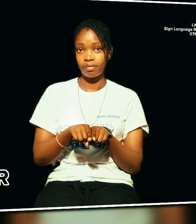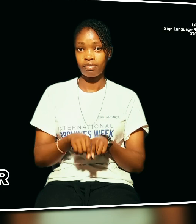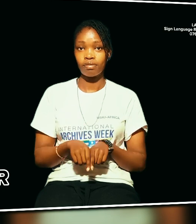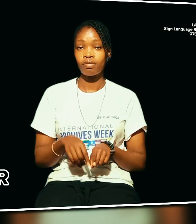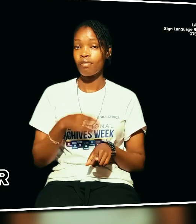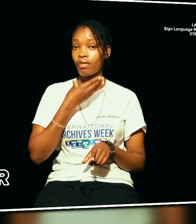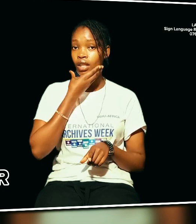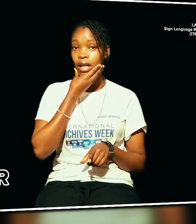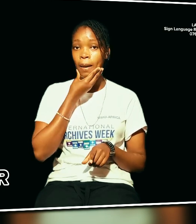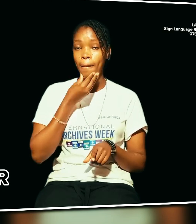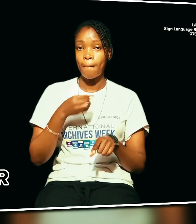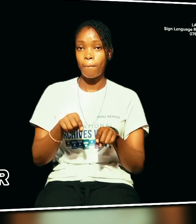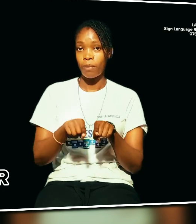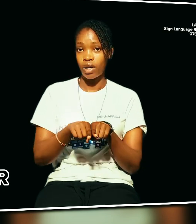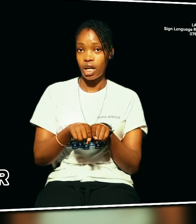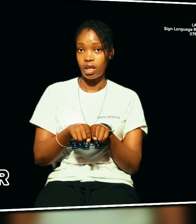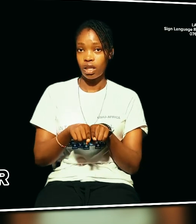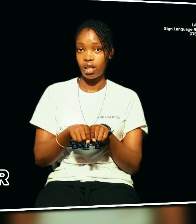Brother.